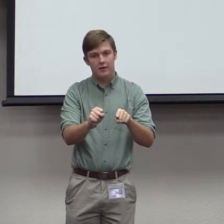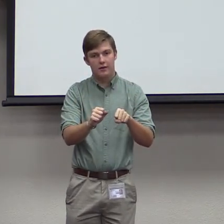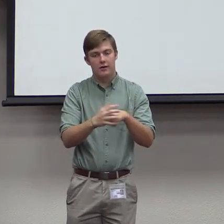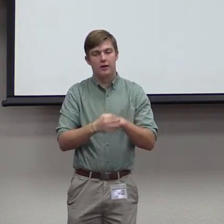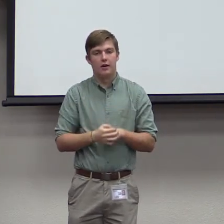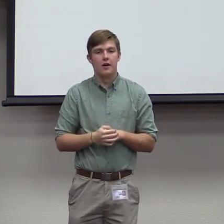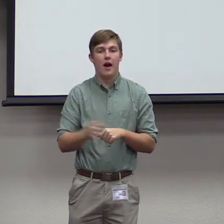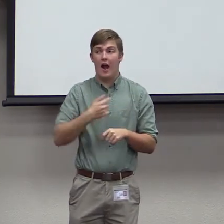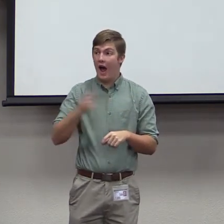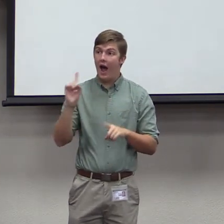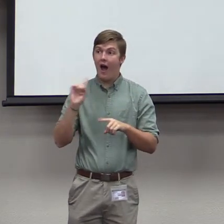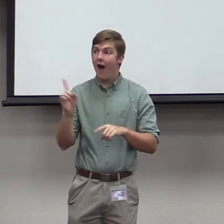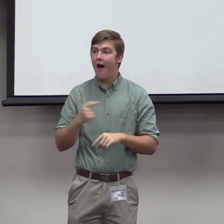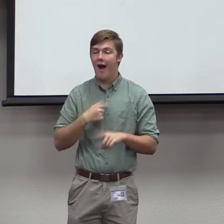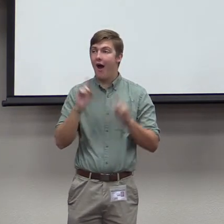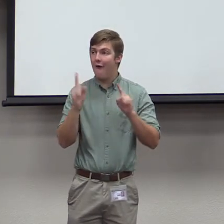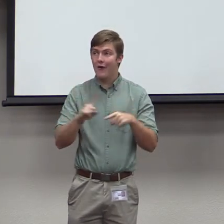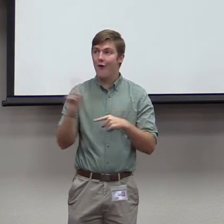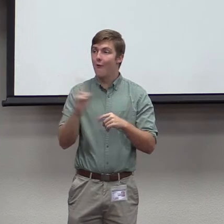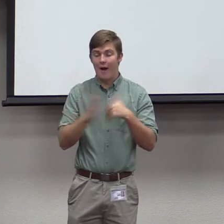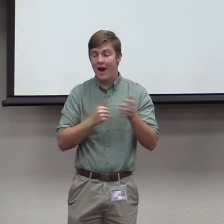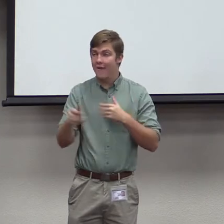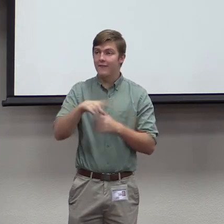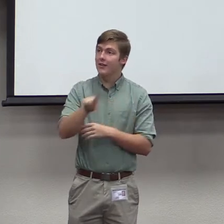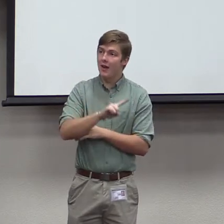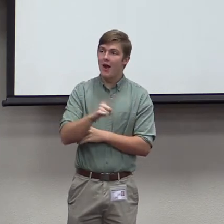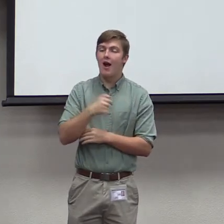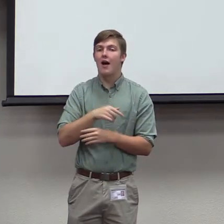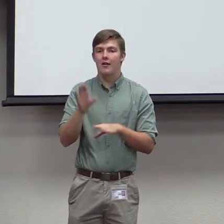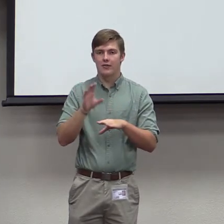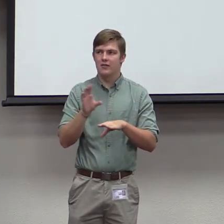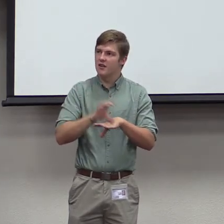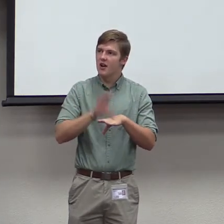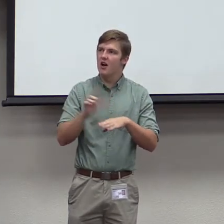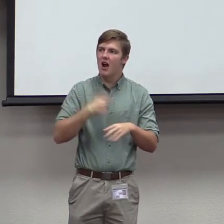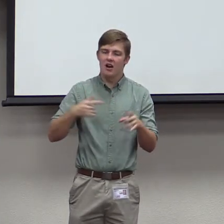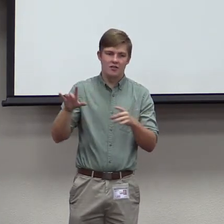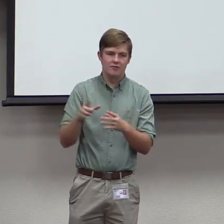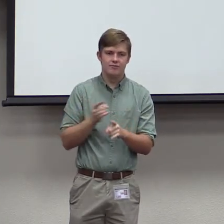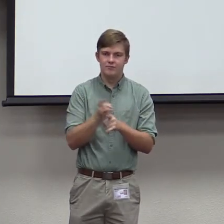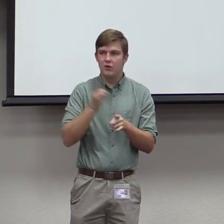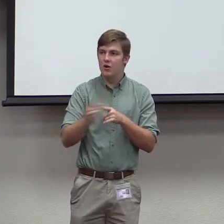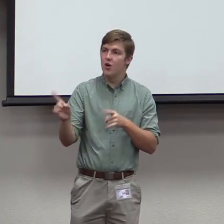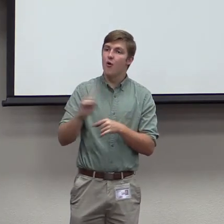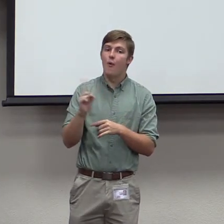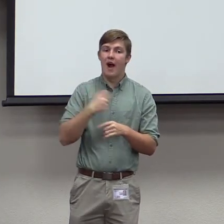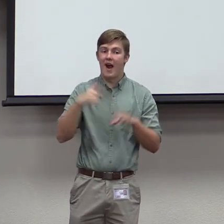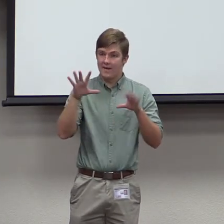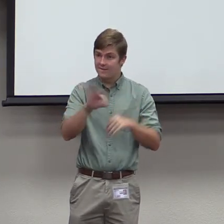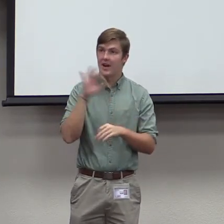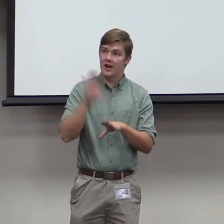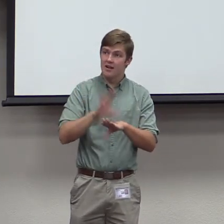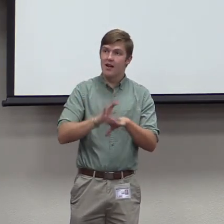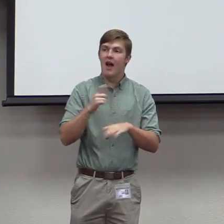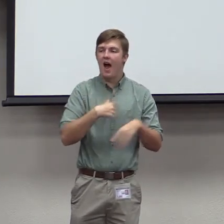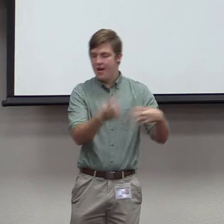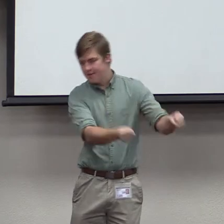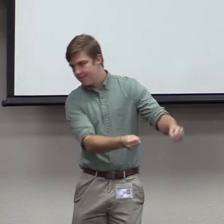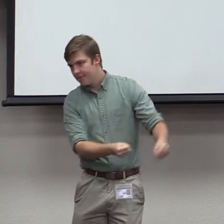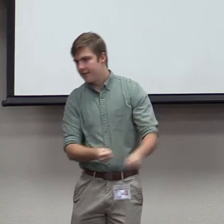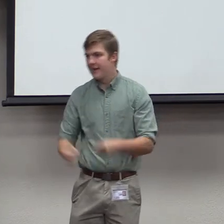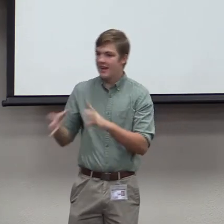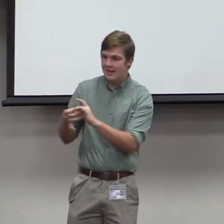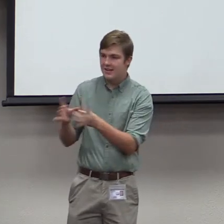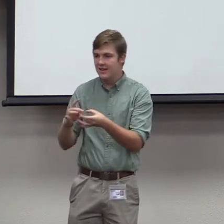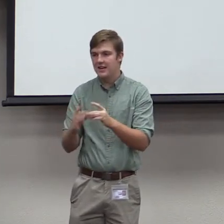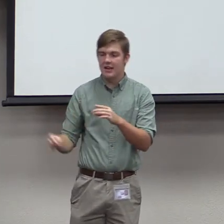I'll go get them wherever they're at. I'll persecute the church anywhere I can find the church. And I'll drag them out and I'll have them chained